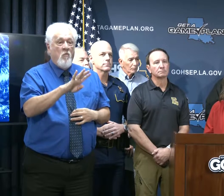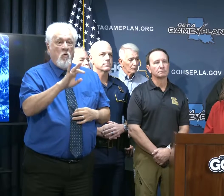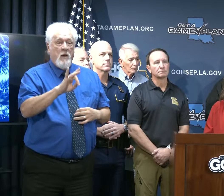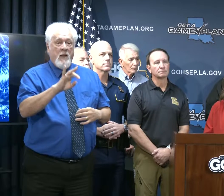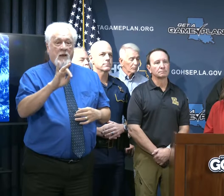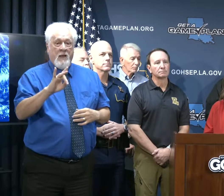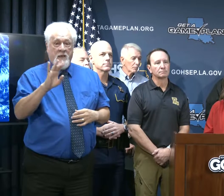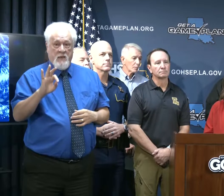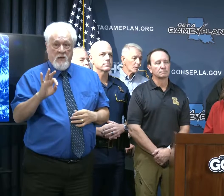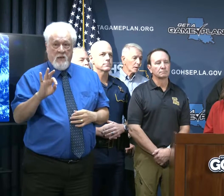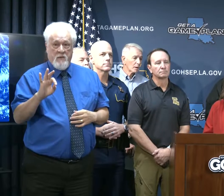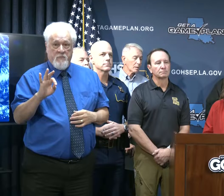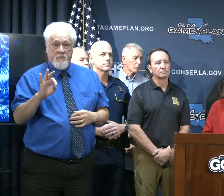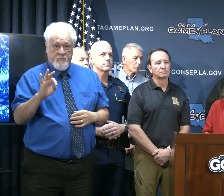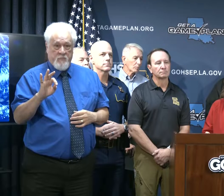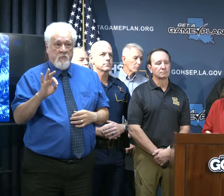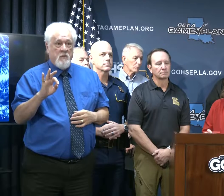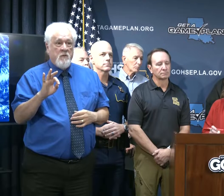1-800-351-4889.